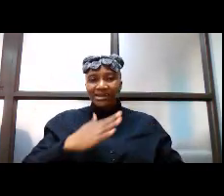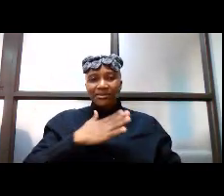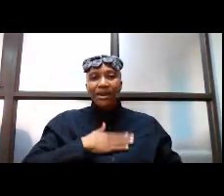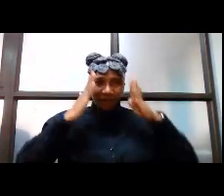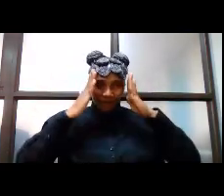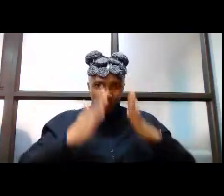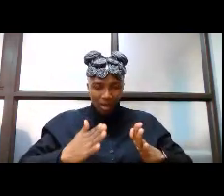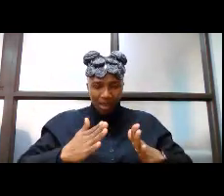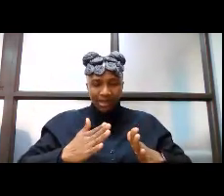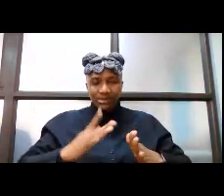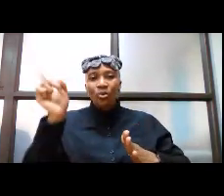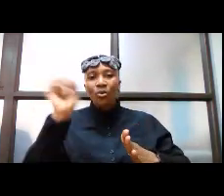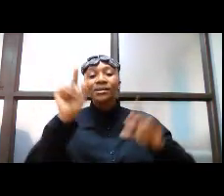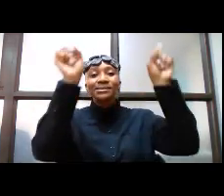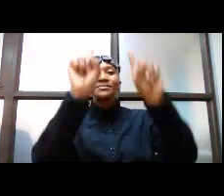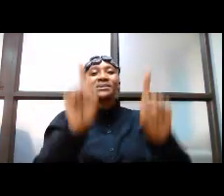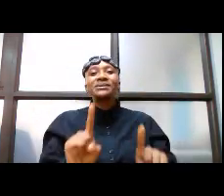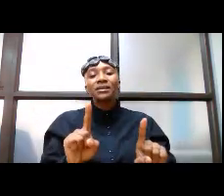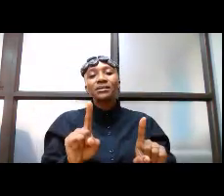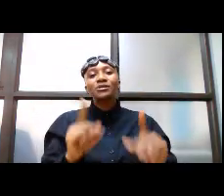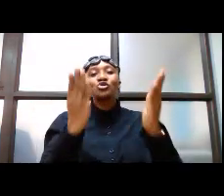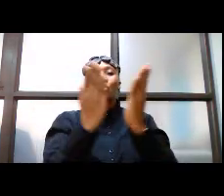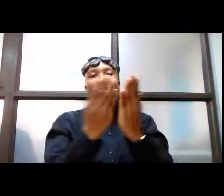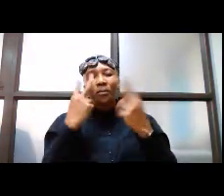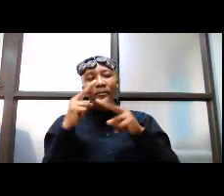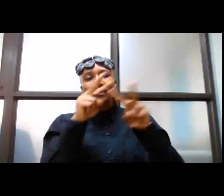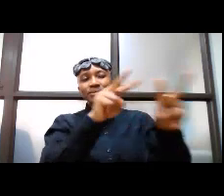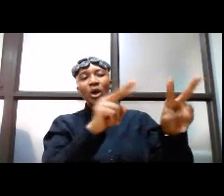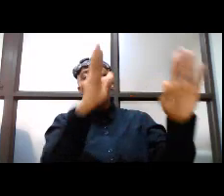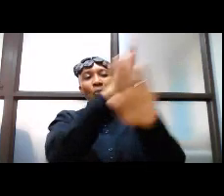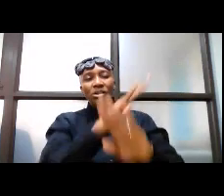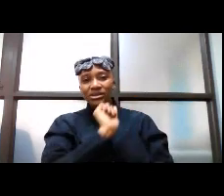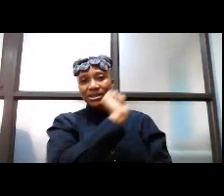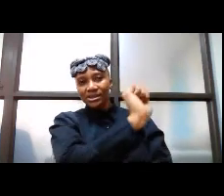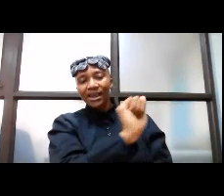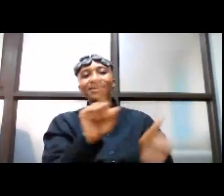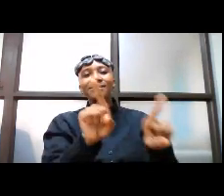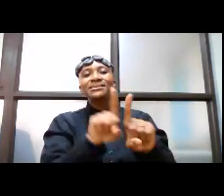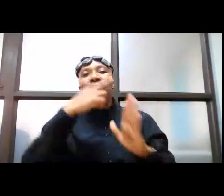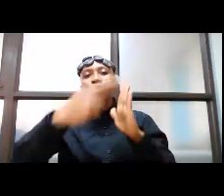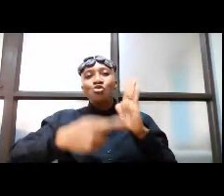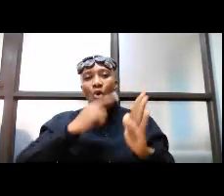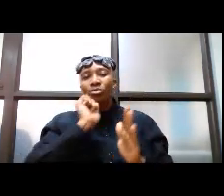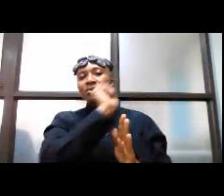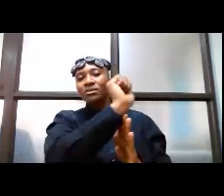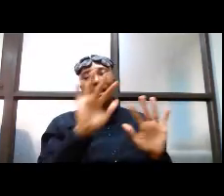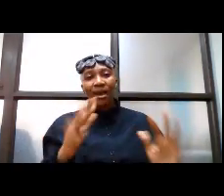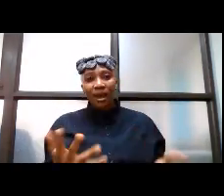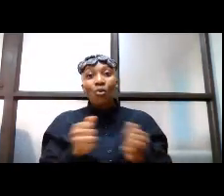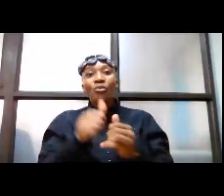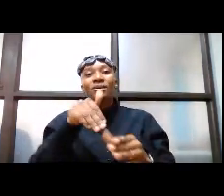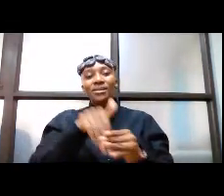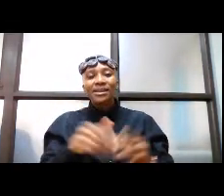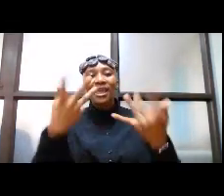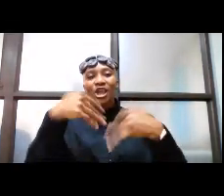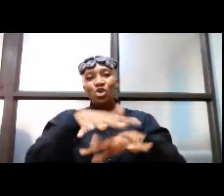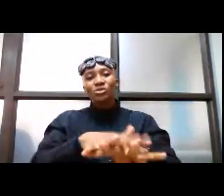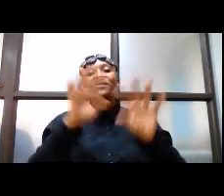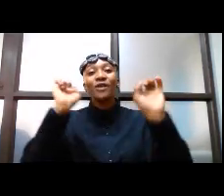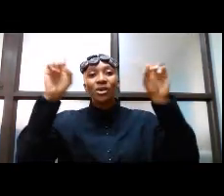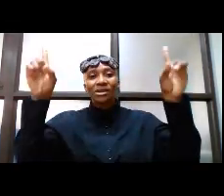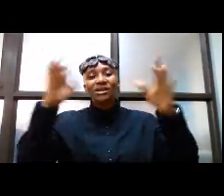schools' perceptions of their position and their role within the inclusive education